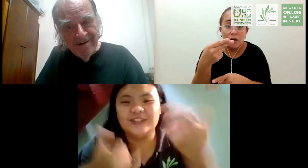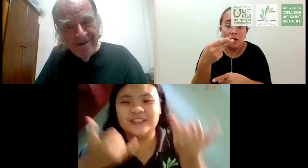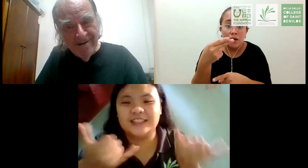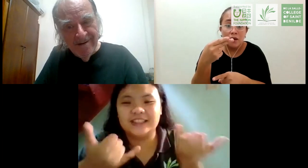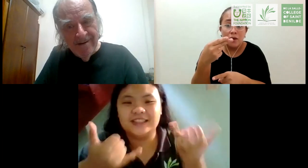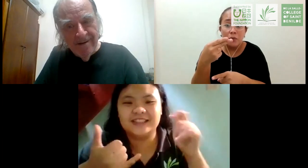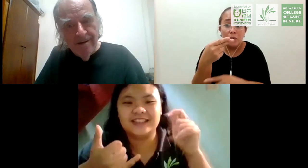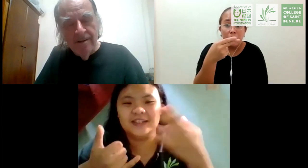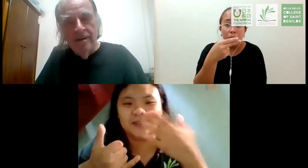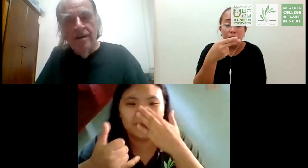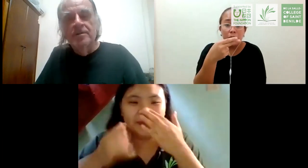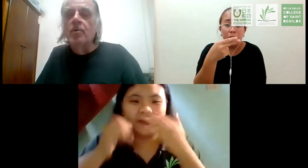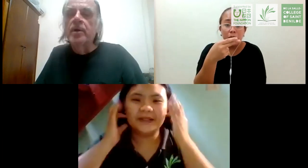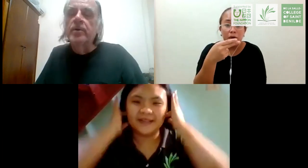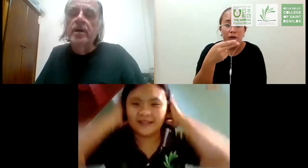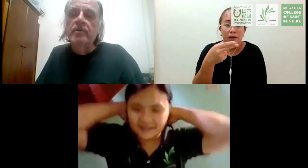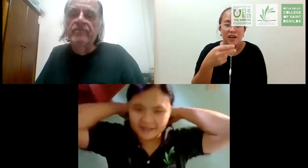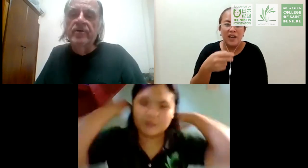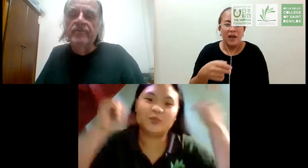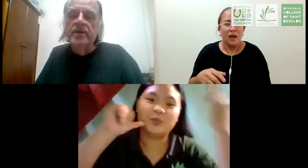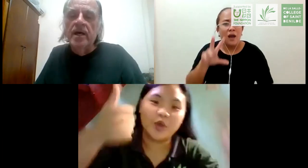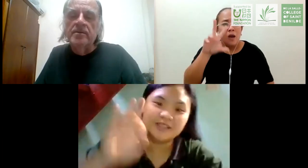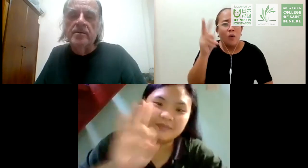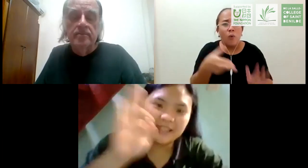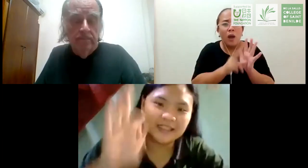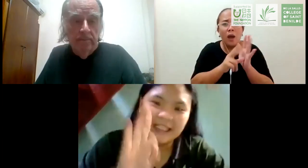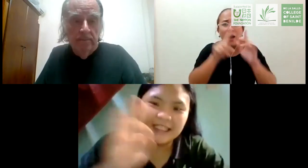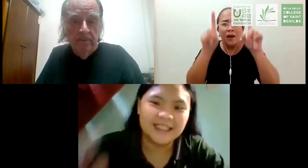Today's Thursday, sir. Today. So when are we going to review for the test?